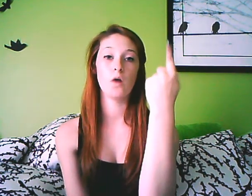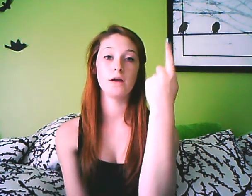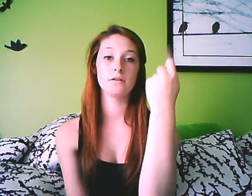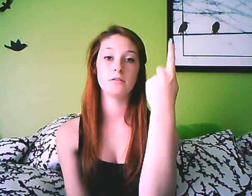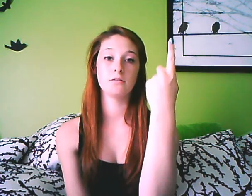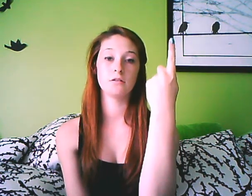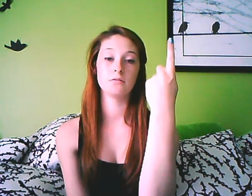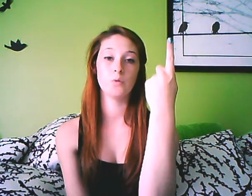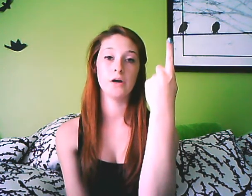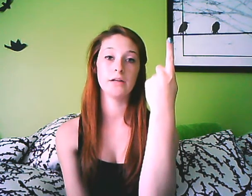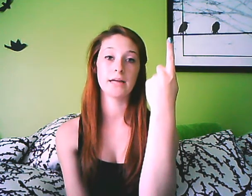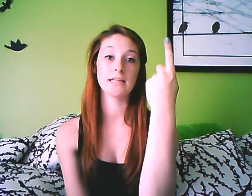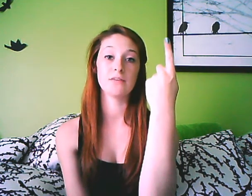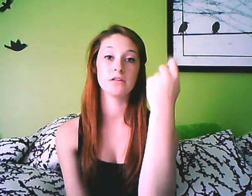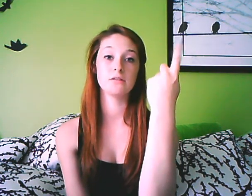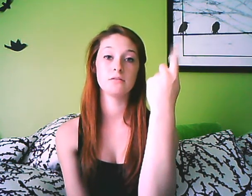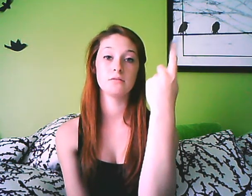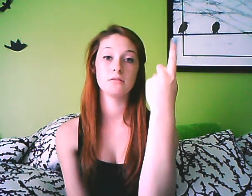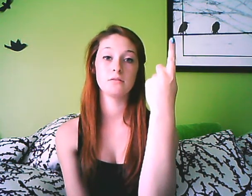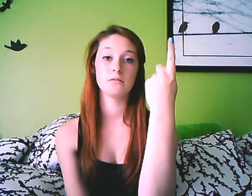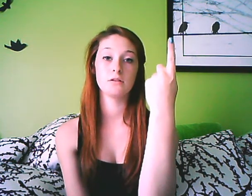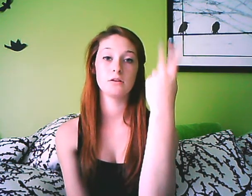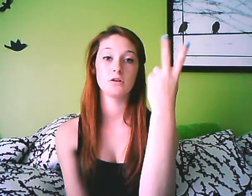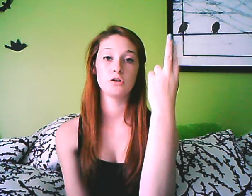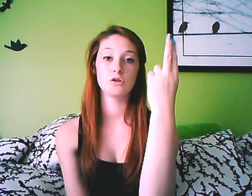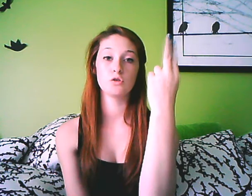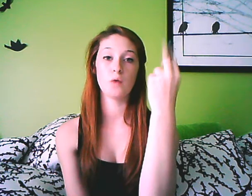1, 1 like 11, 12,